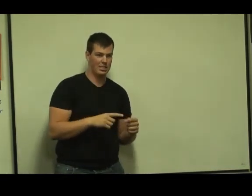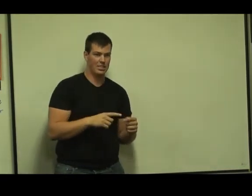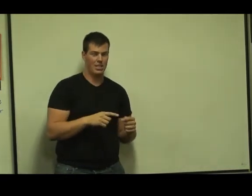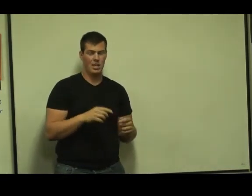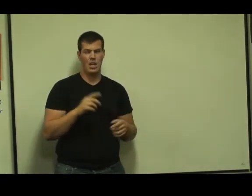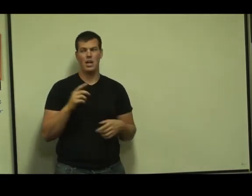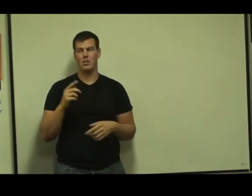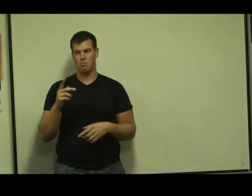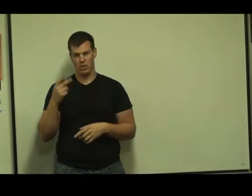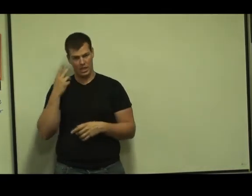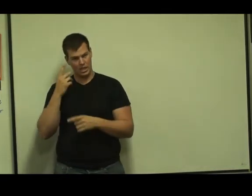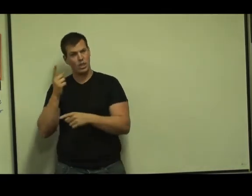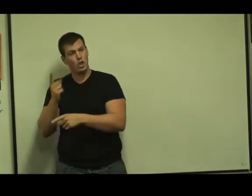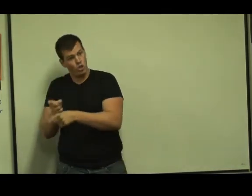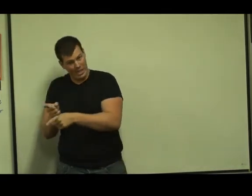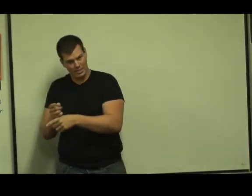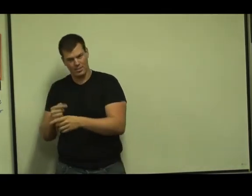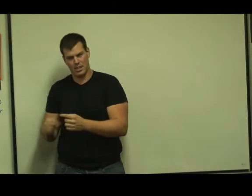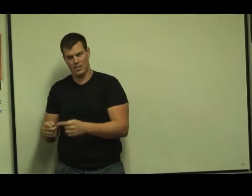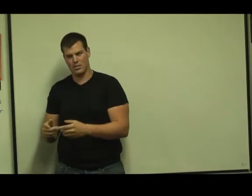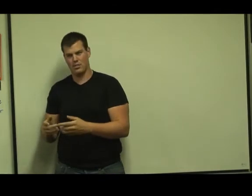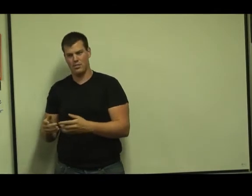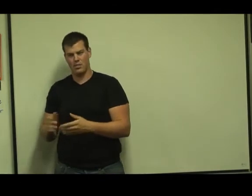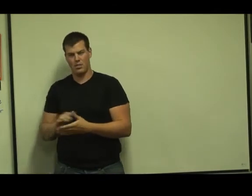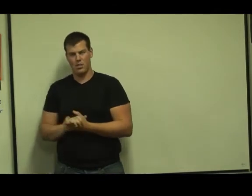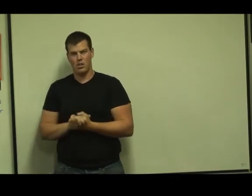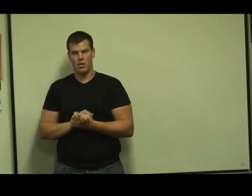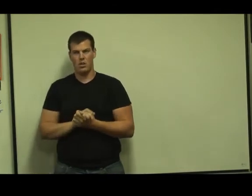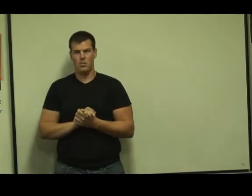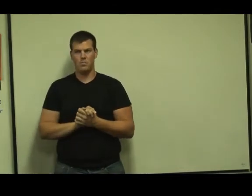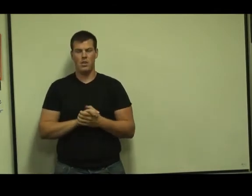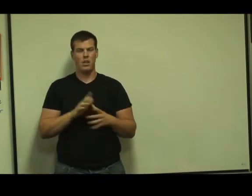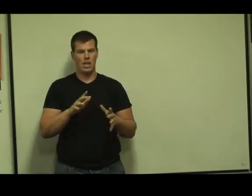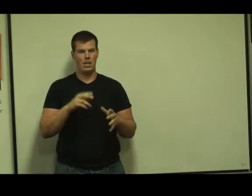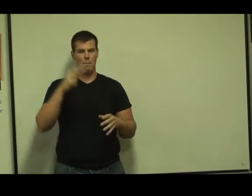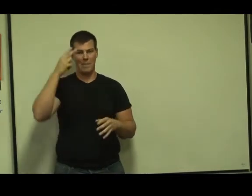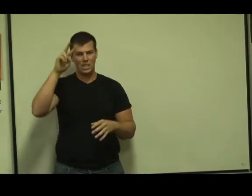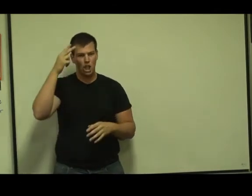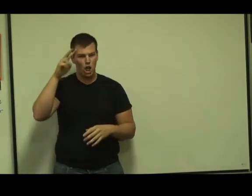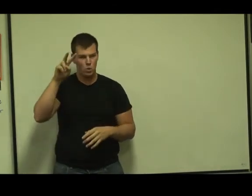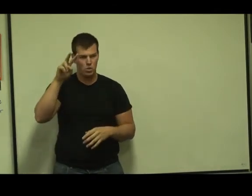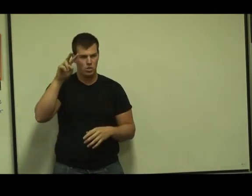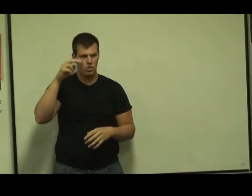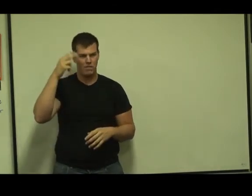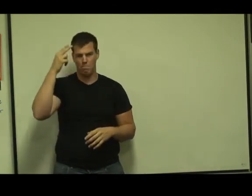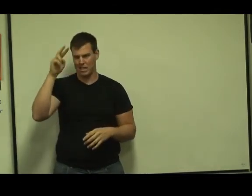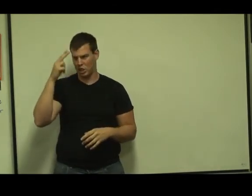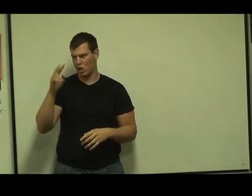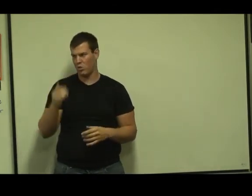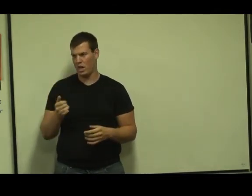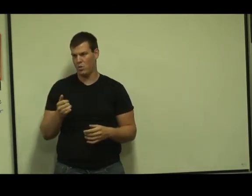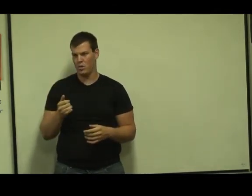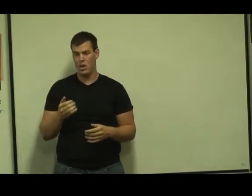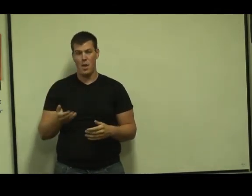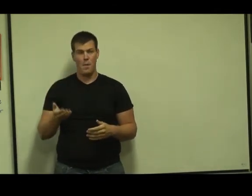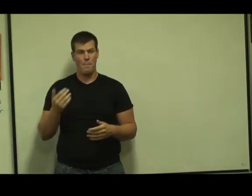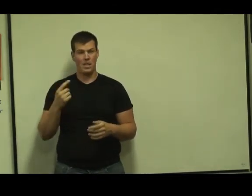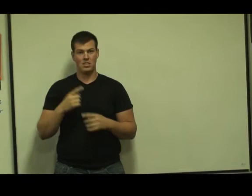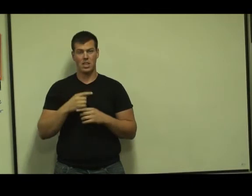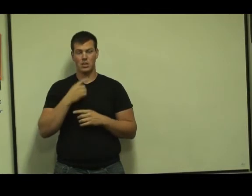done and pretty quick done. Like spectacle, we have spectacle now. Back in the day,